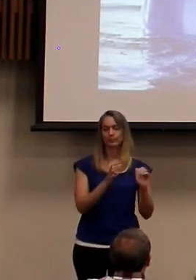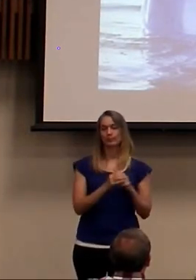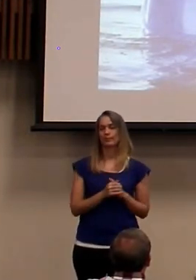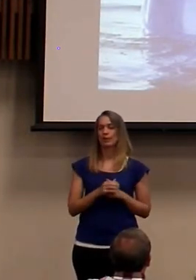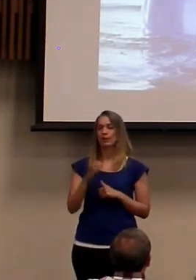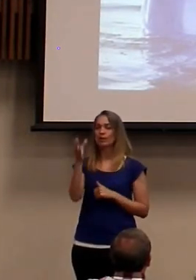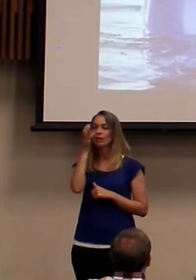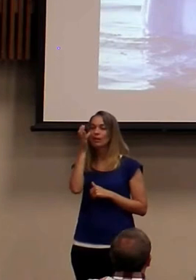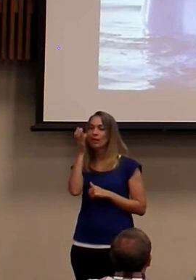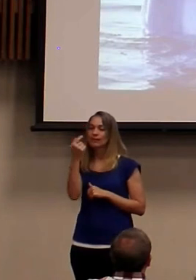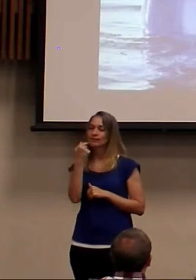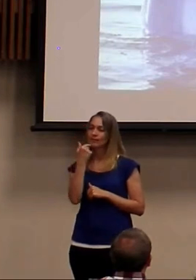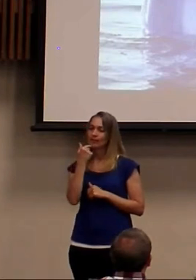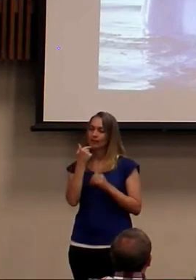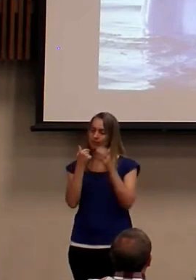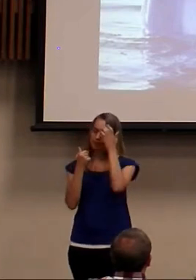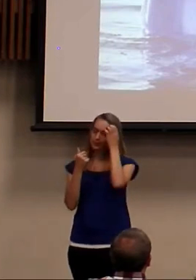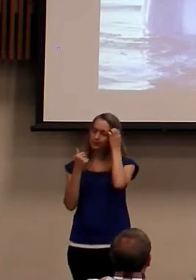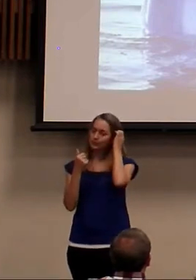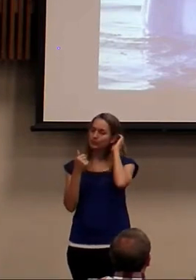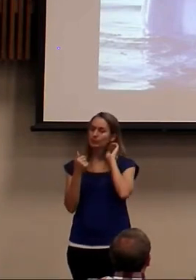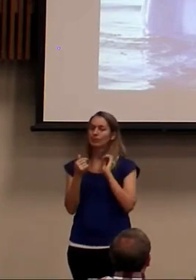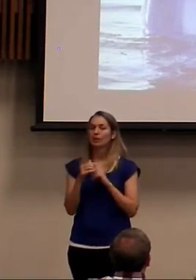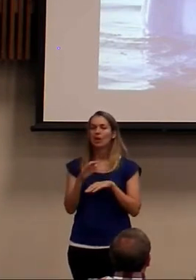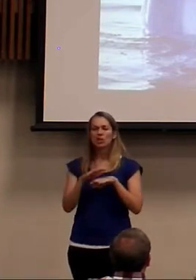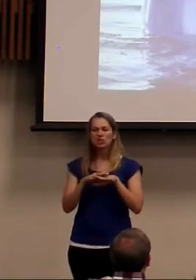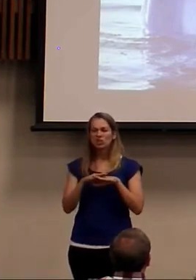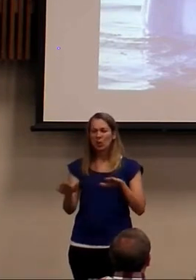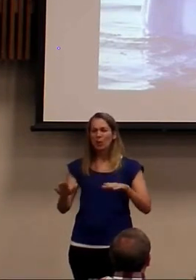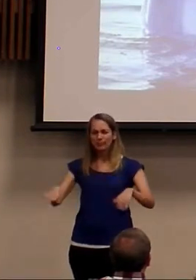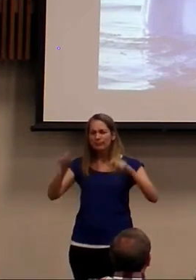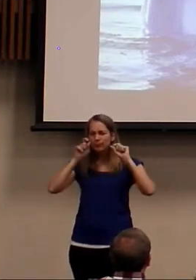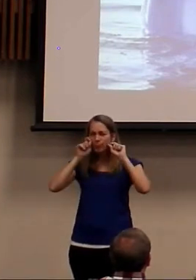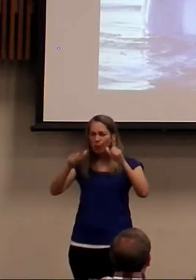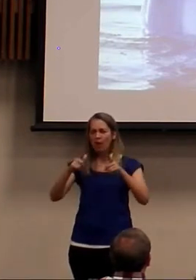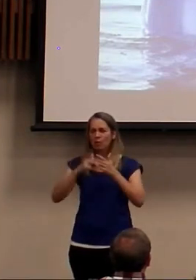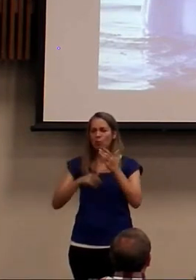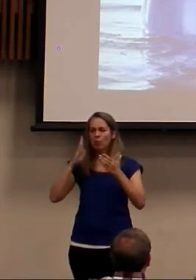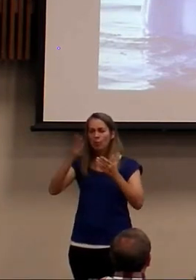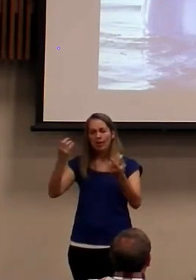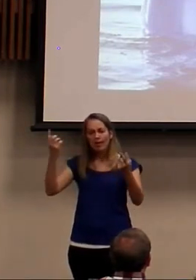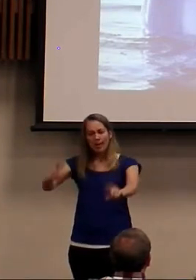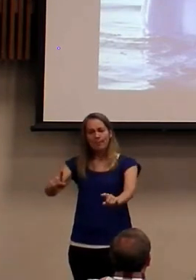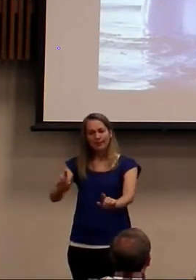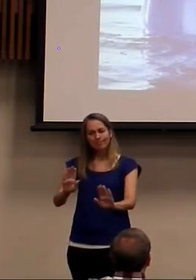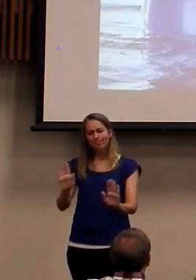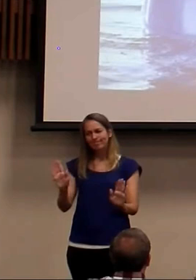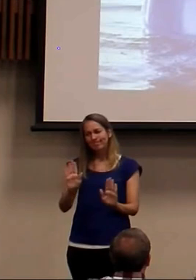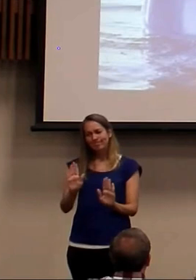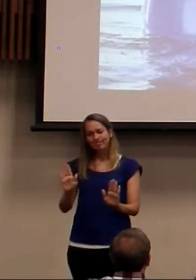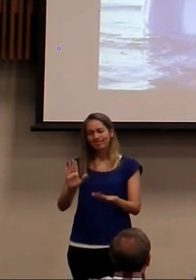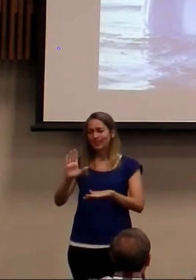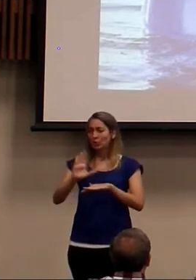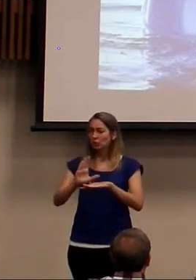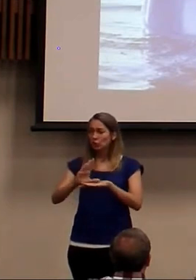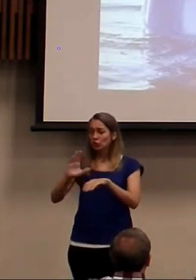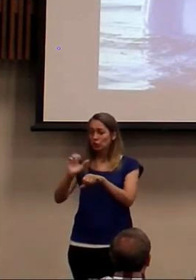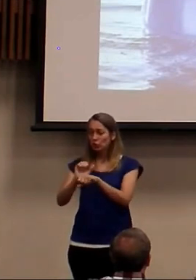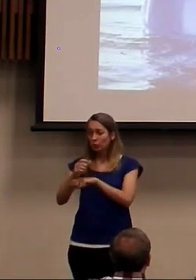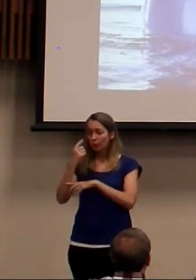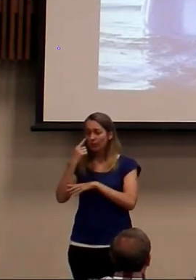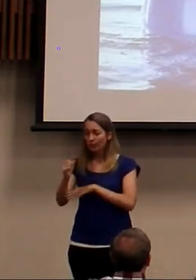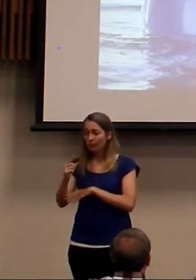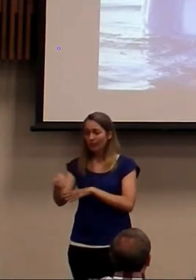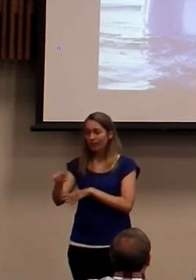Klein told us that day, "Don't be surprised at what's going to happen. The churches you work for won't always